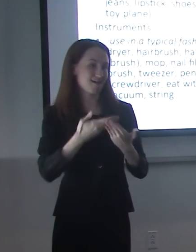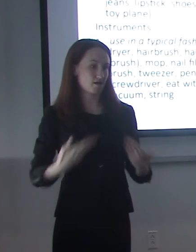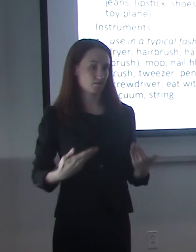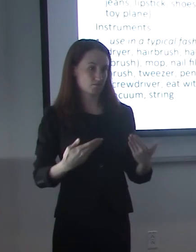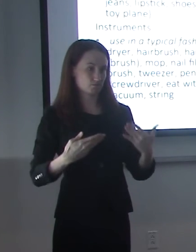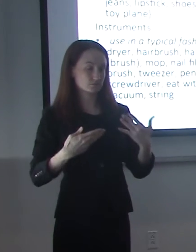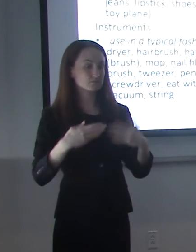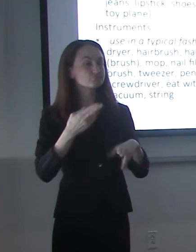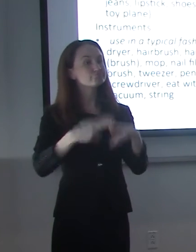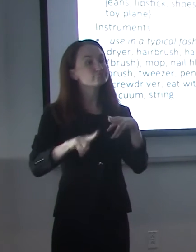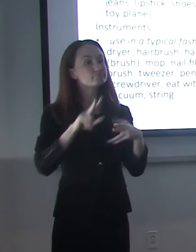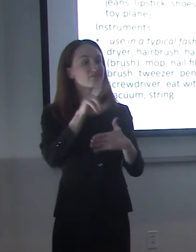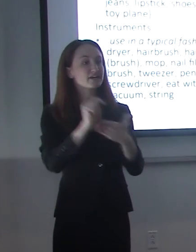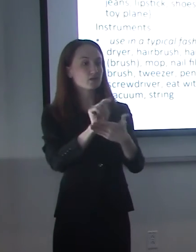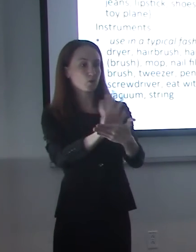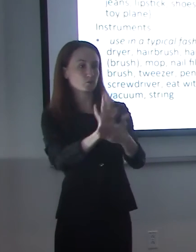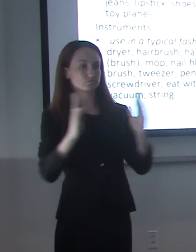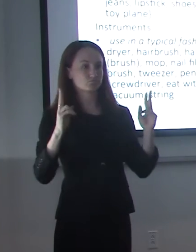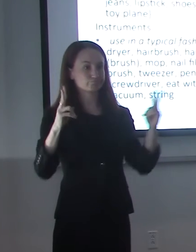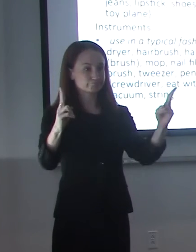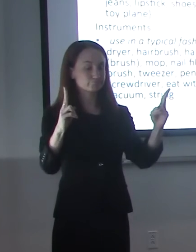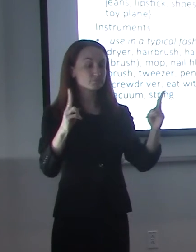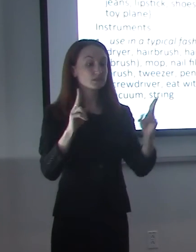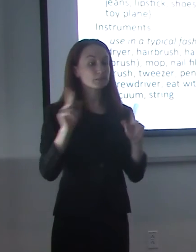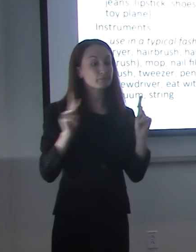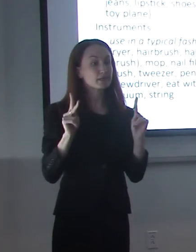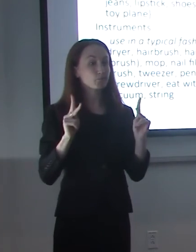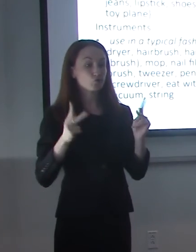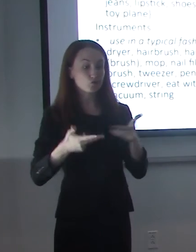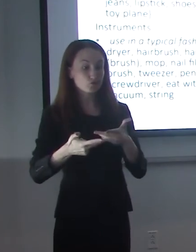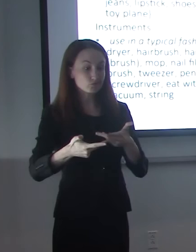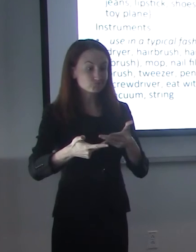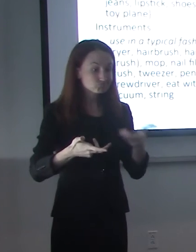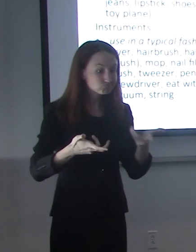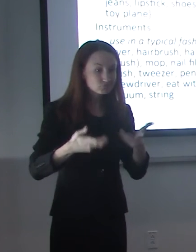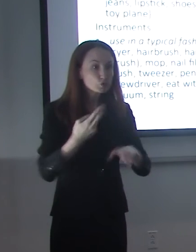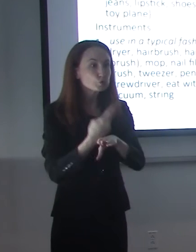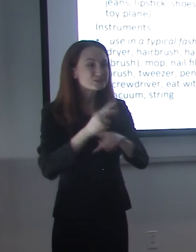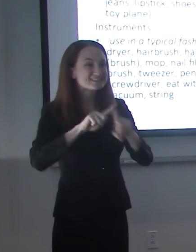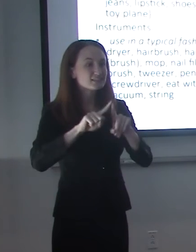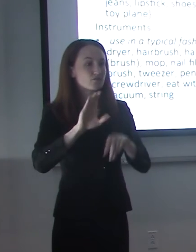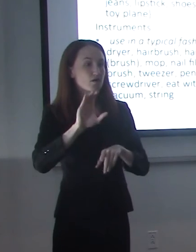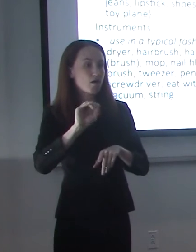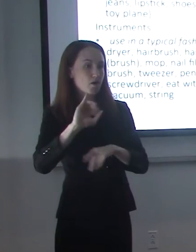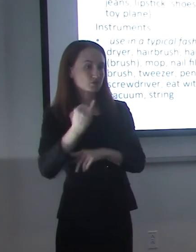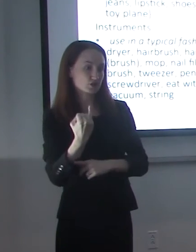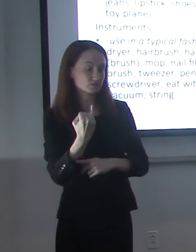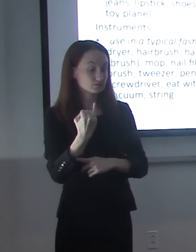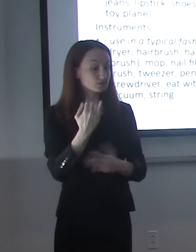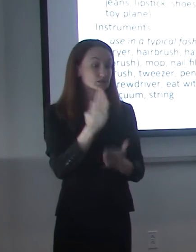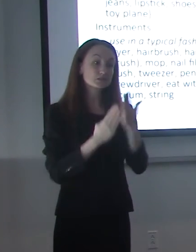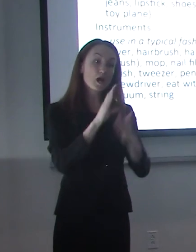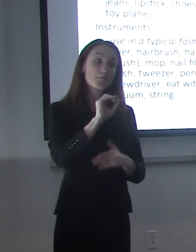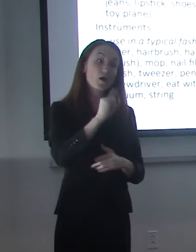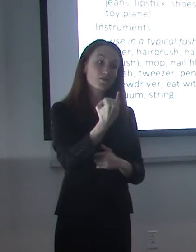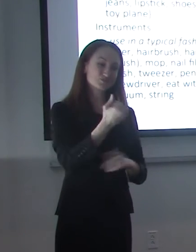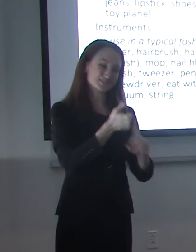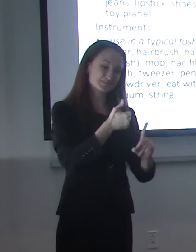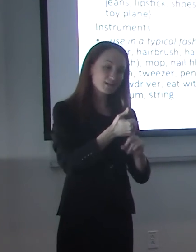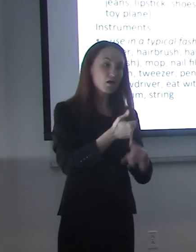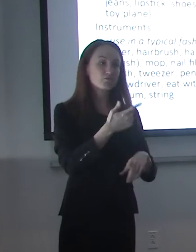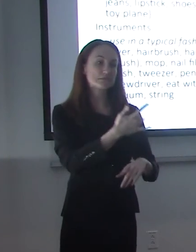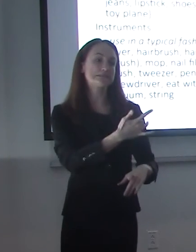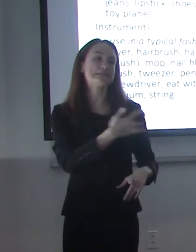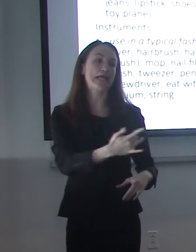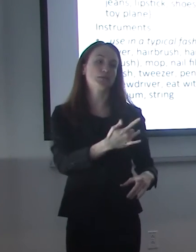little videos of people interacting with common objects. And it just so happened that some of those objects were